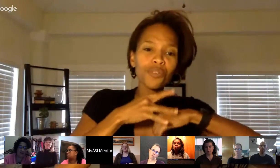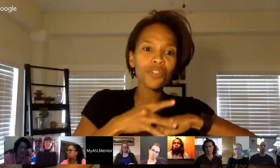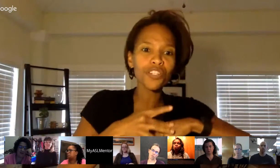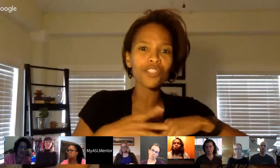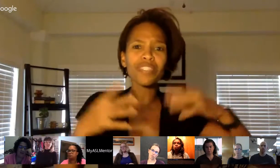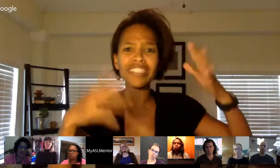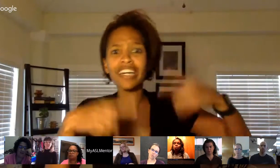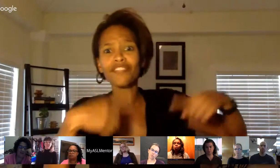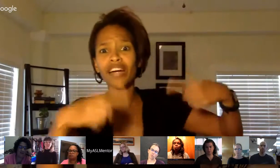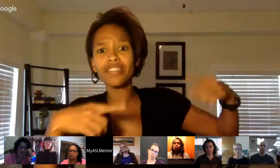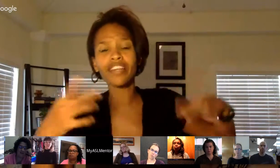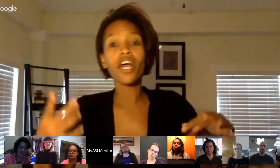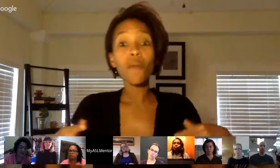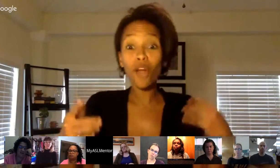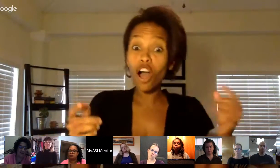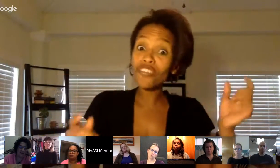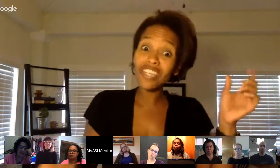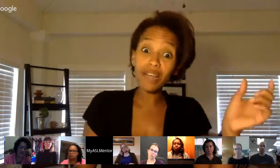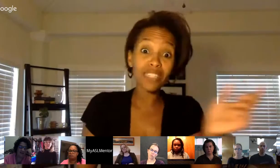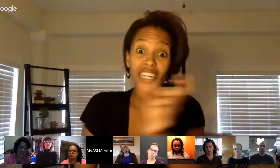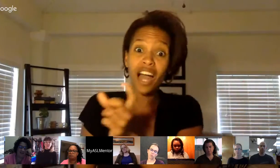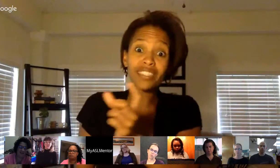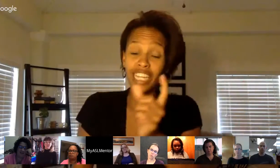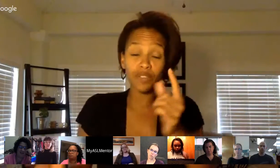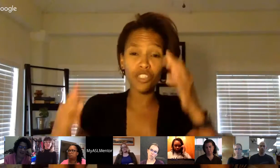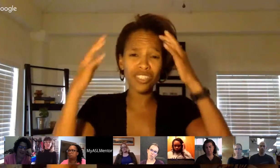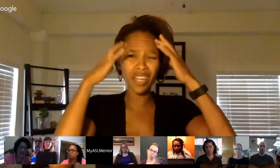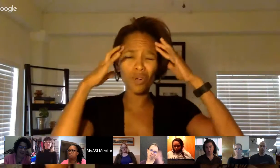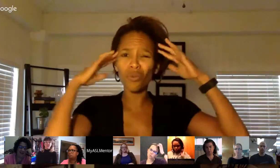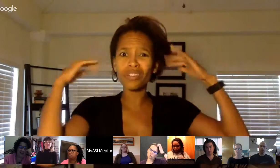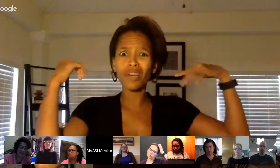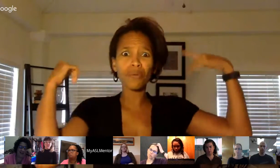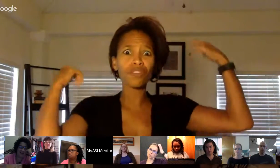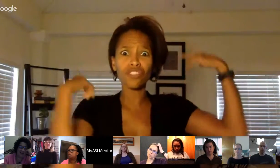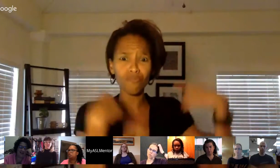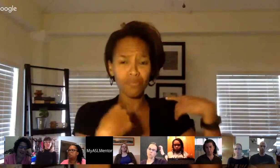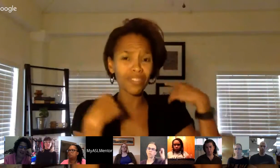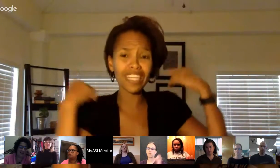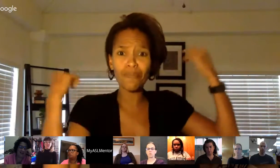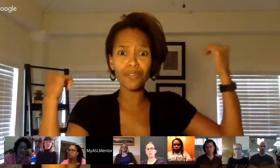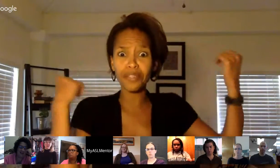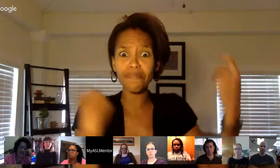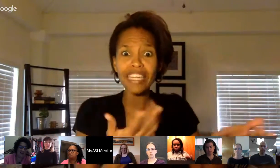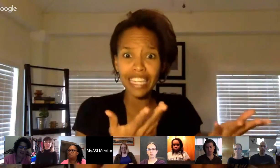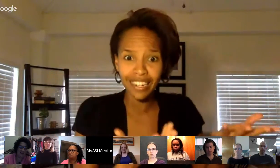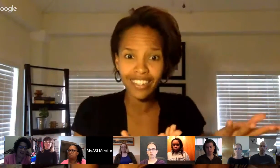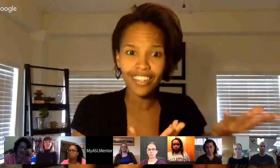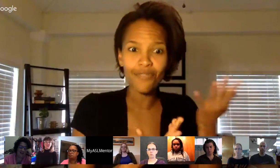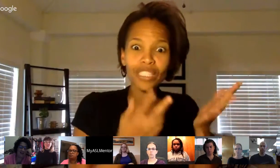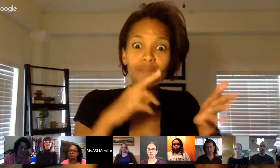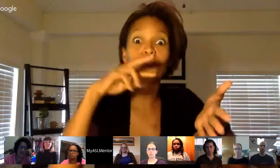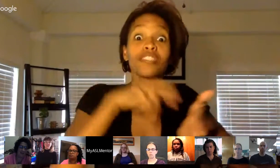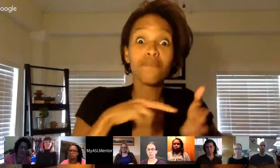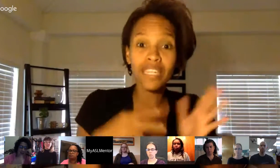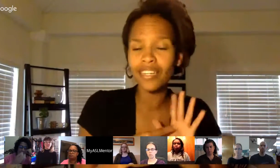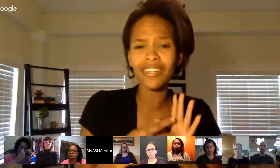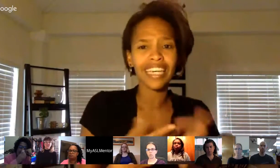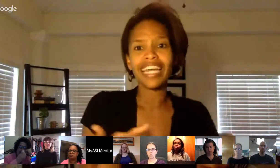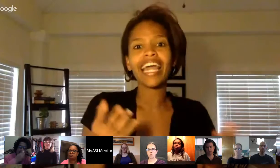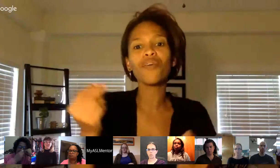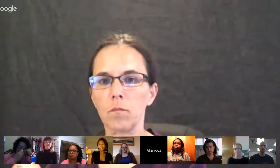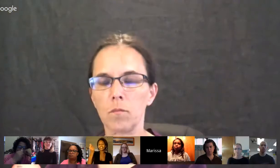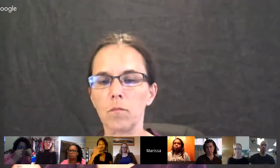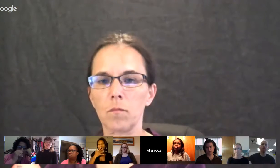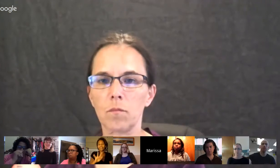What's the sign for that? What's the sign? But oftentimes in context, when you just say, well, what's that person mean? What's that person mean?